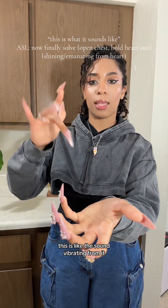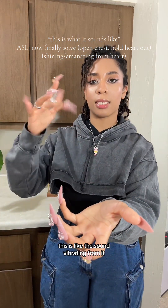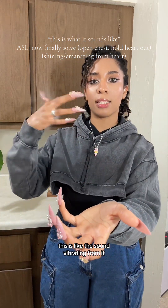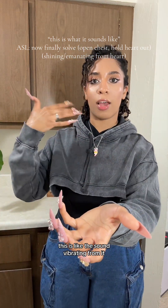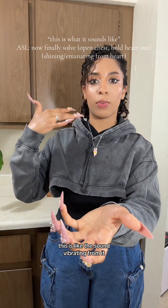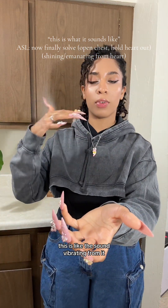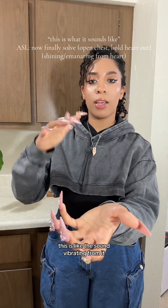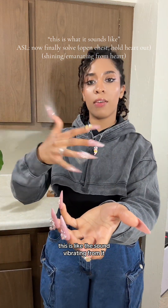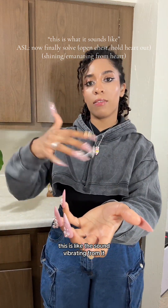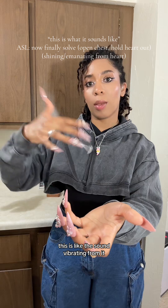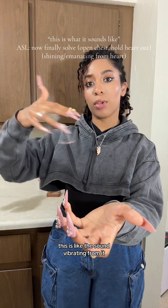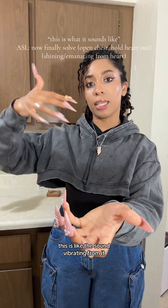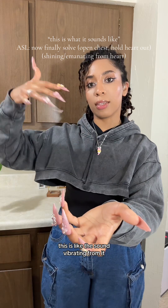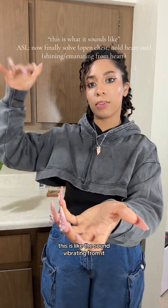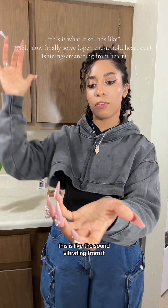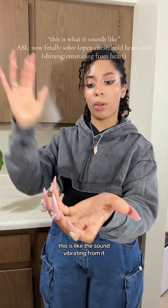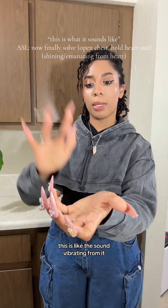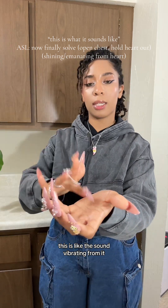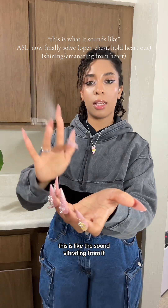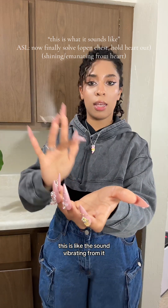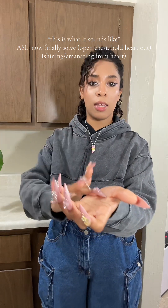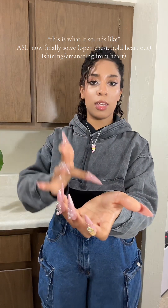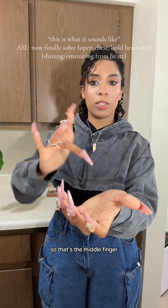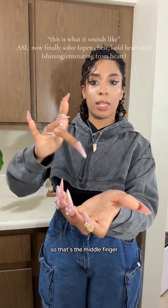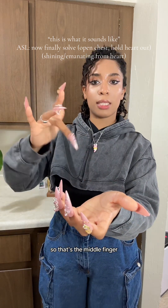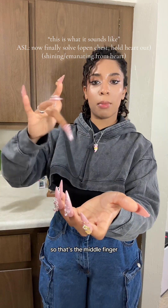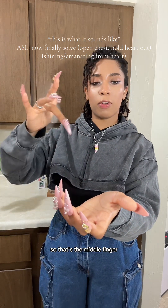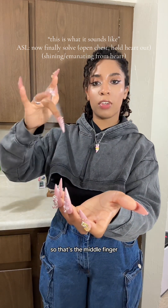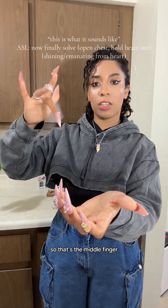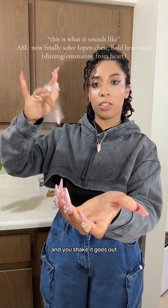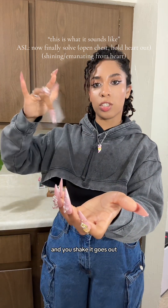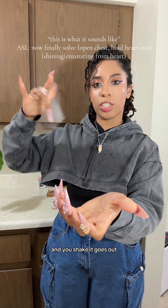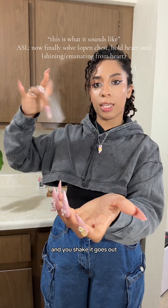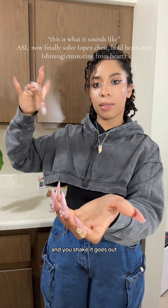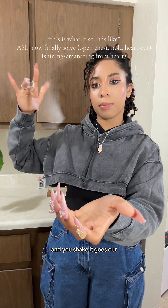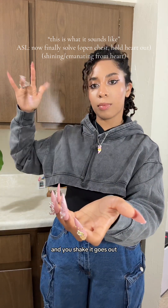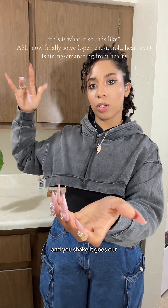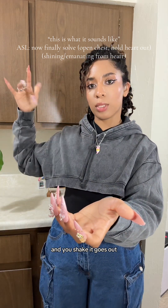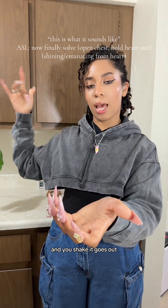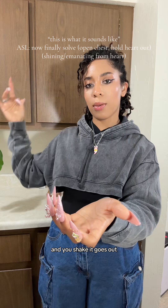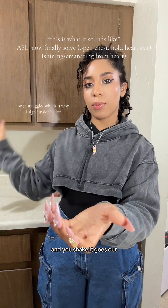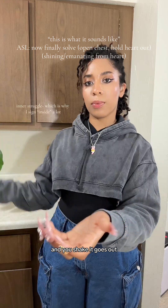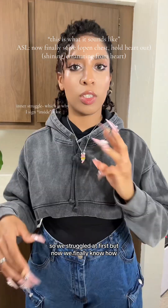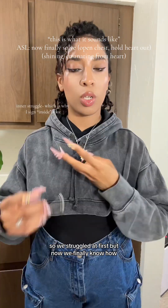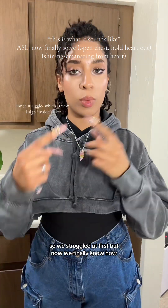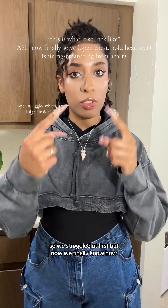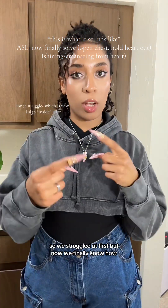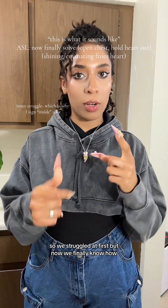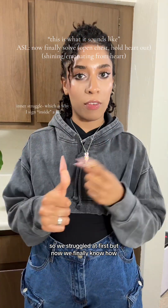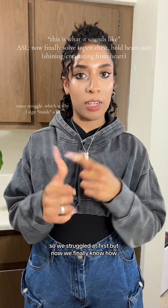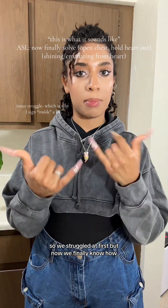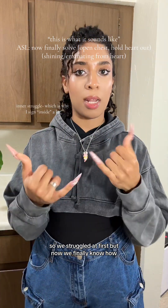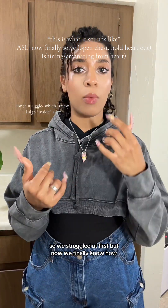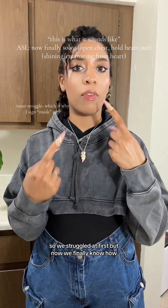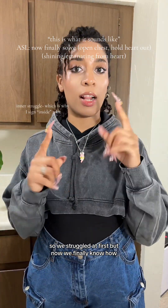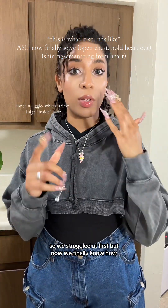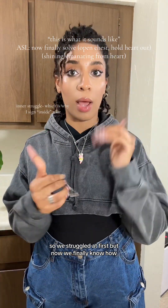the sound vibrating from it. So that's the middle finger, and you shake it, it goes out. So we struggled at first, but now we finally know how to